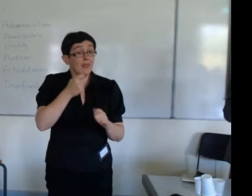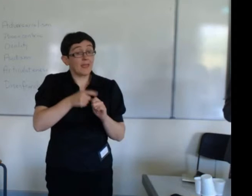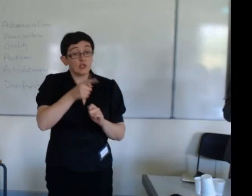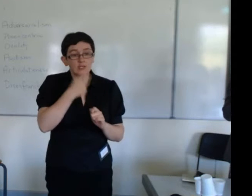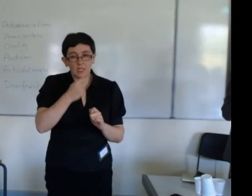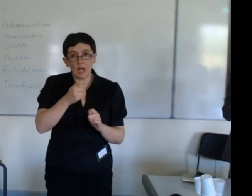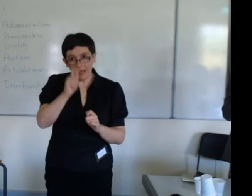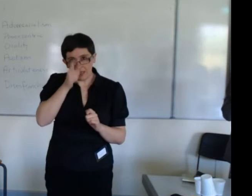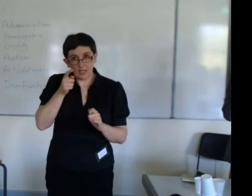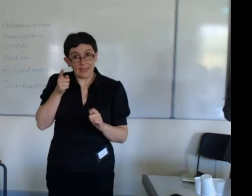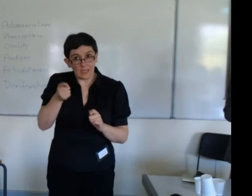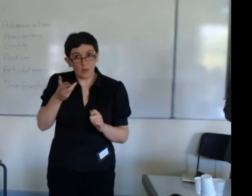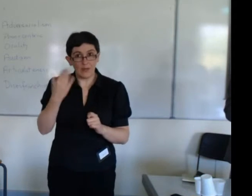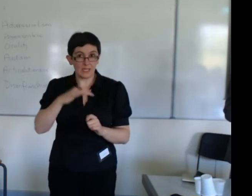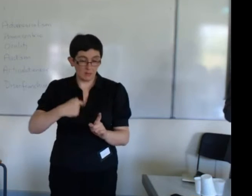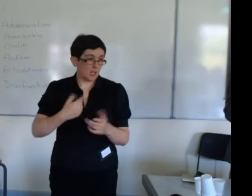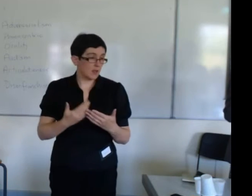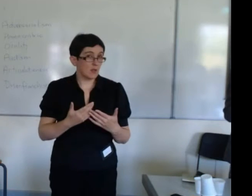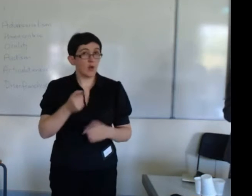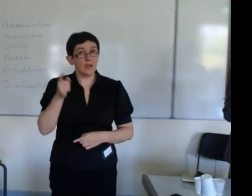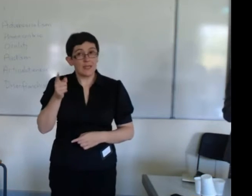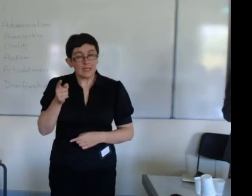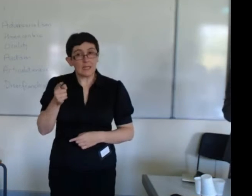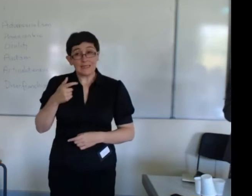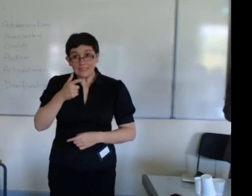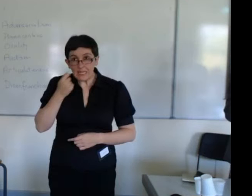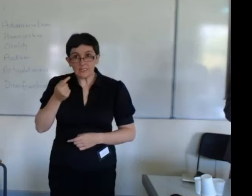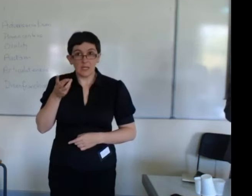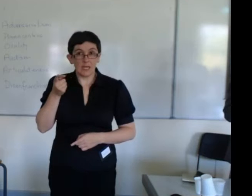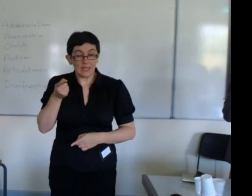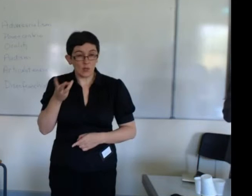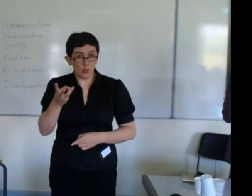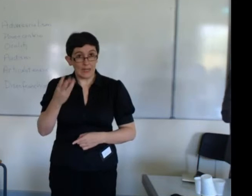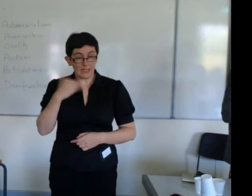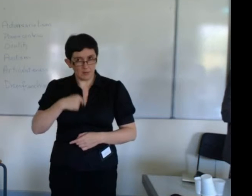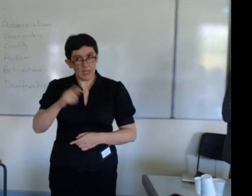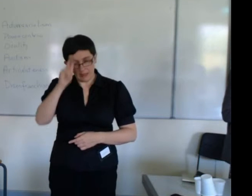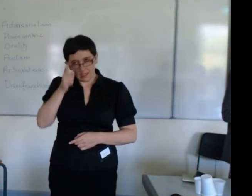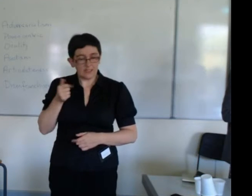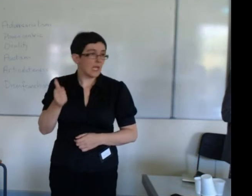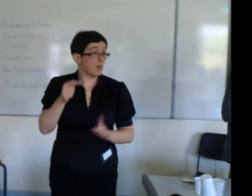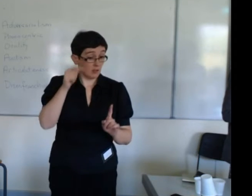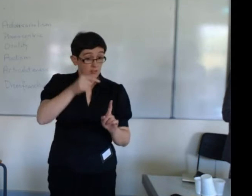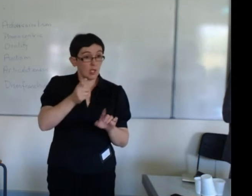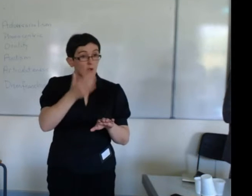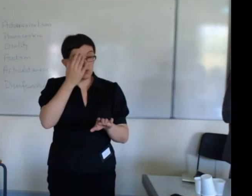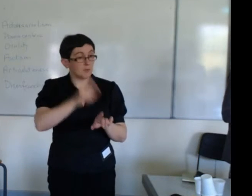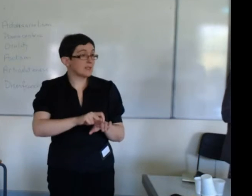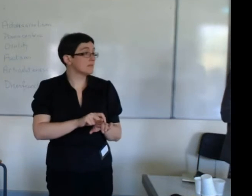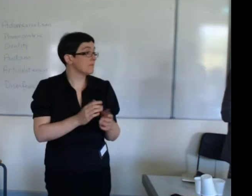kill me, or, you know, he keeps threatening he's going to kill me, and I think he's really capable of it, that kind of thing. And I suppose the other thing we were